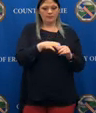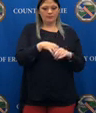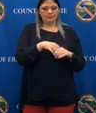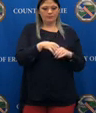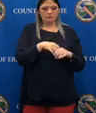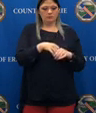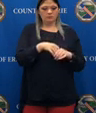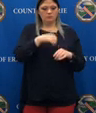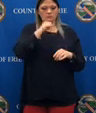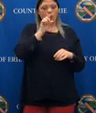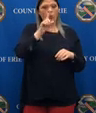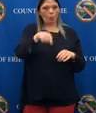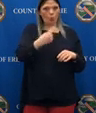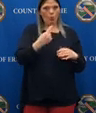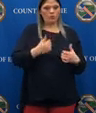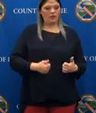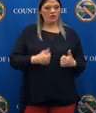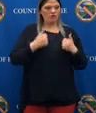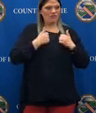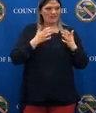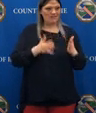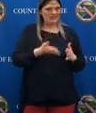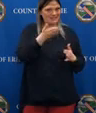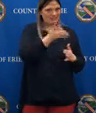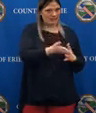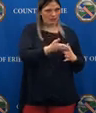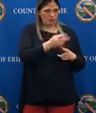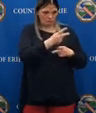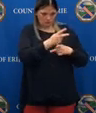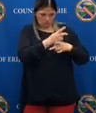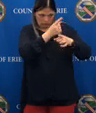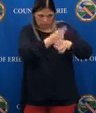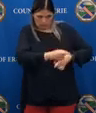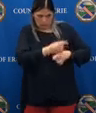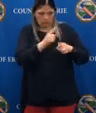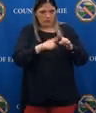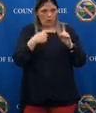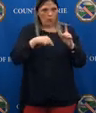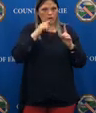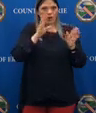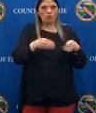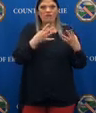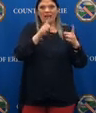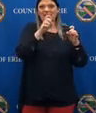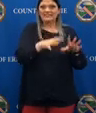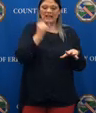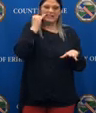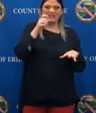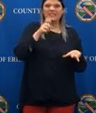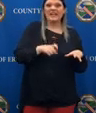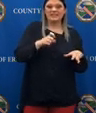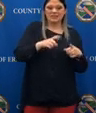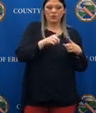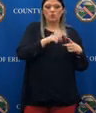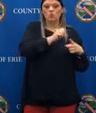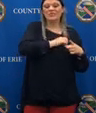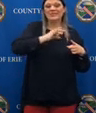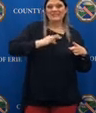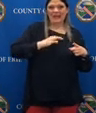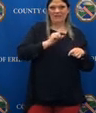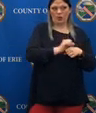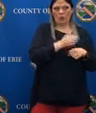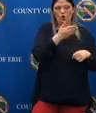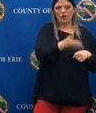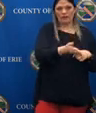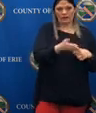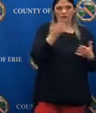are the residents being properly cared for, but that we are providing tests, if necessary, to staff members